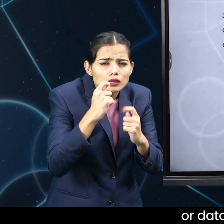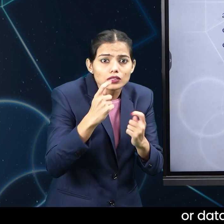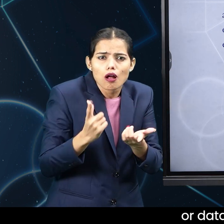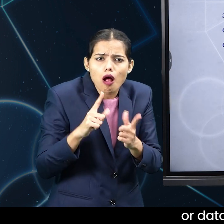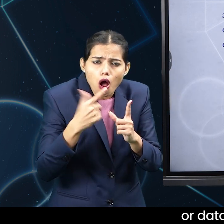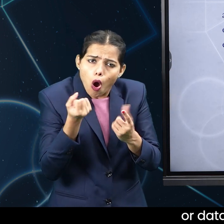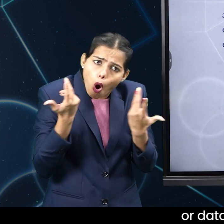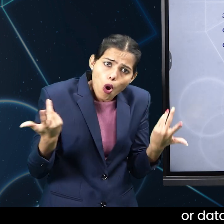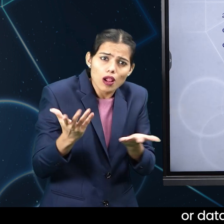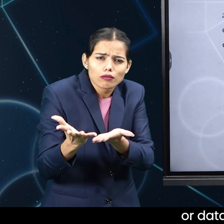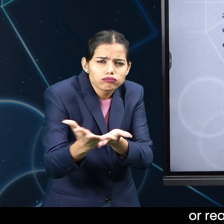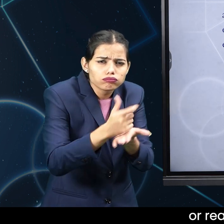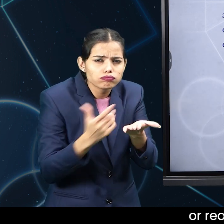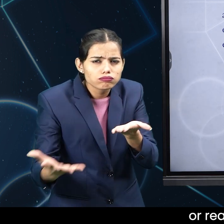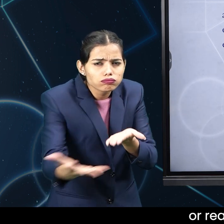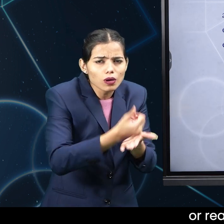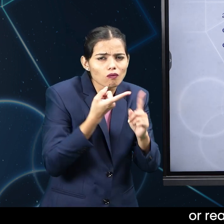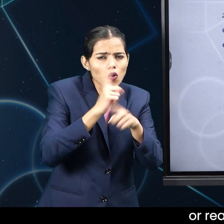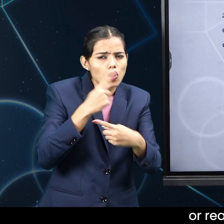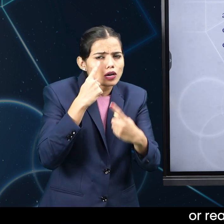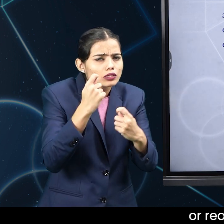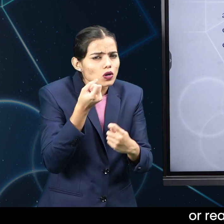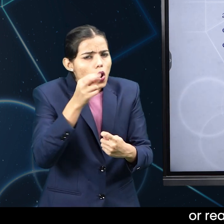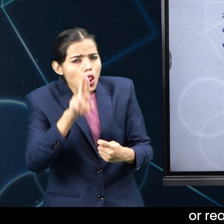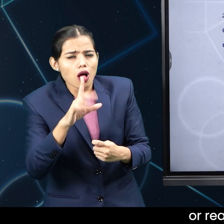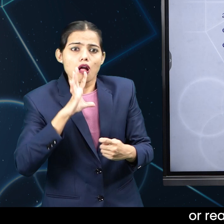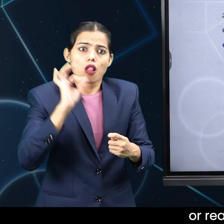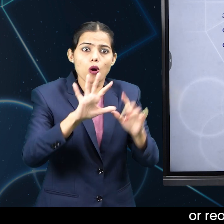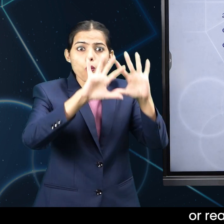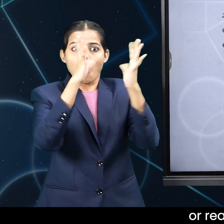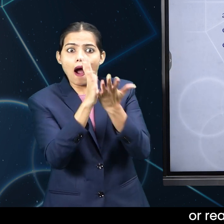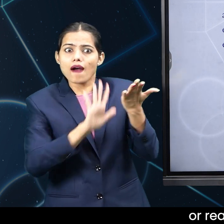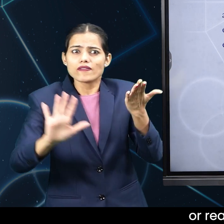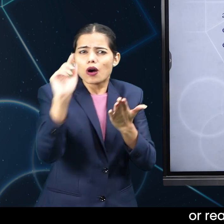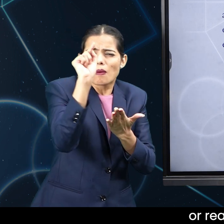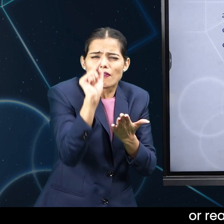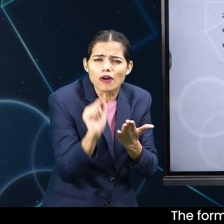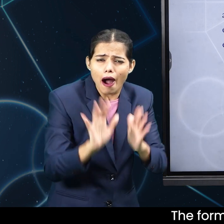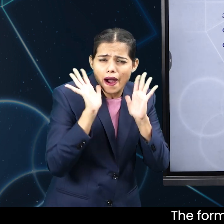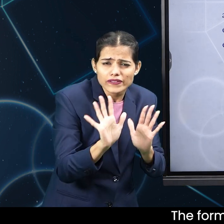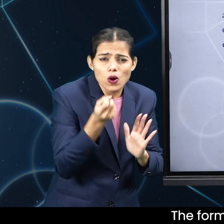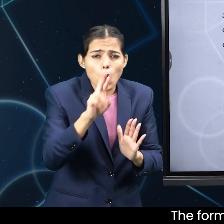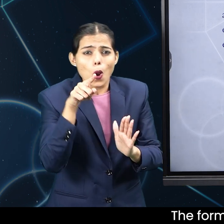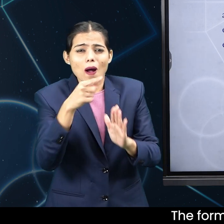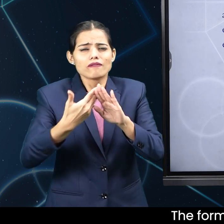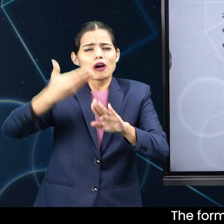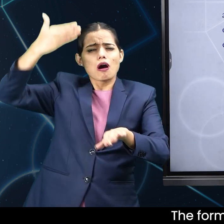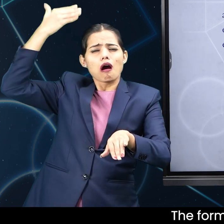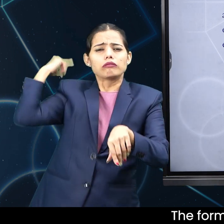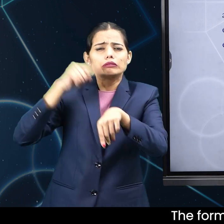from experiments or real-world events or past data. The formula for empirical